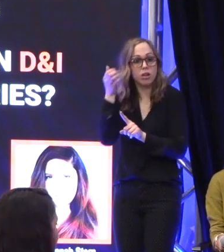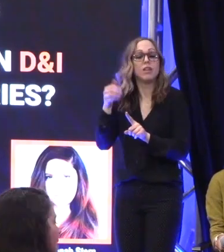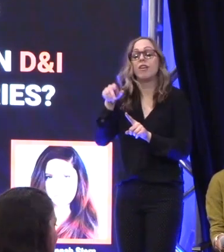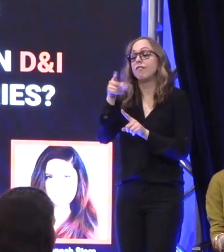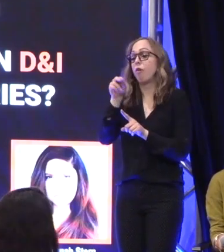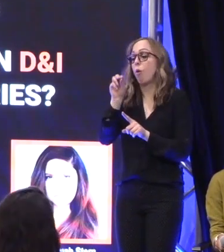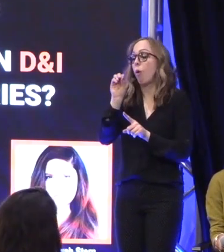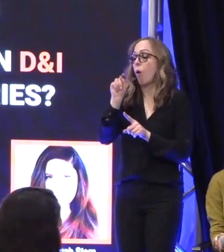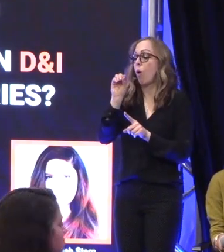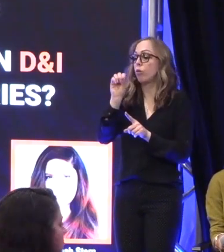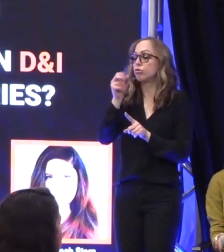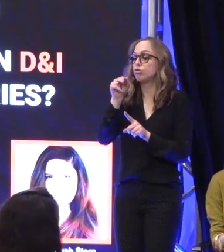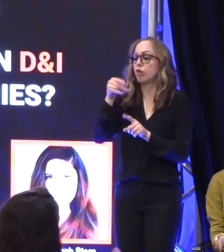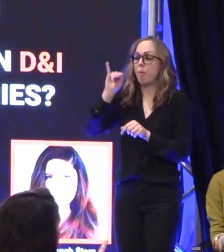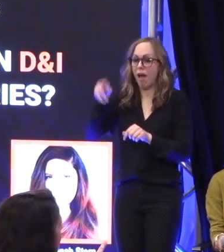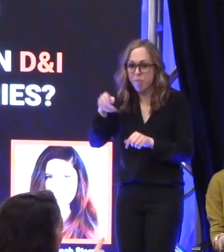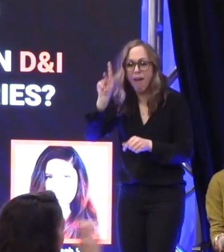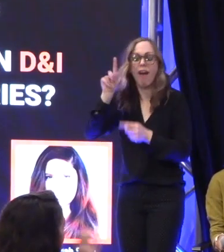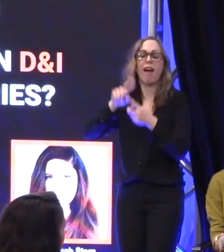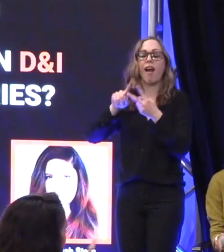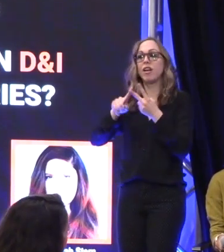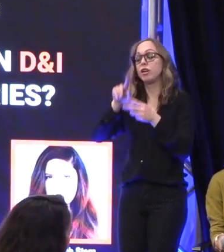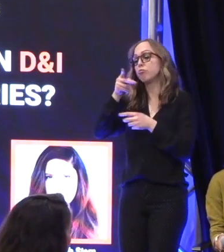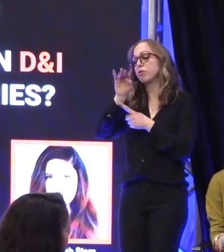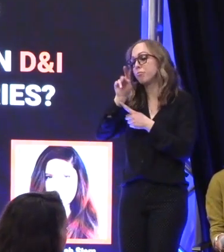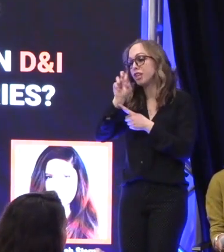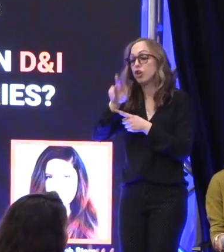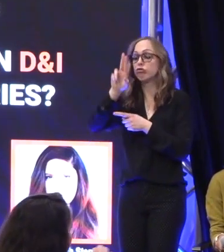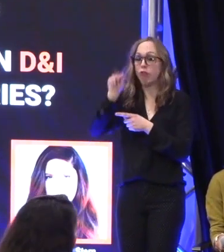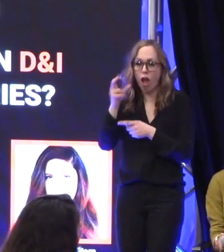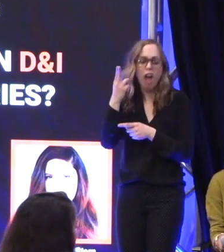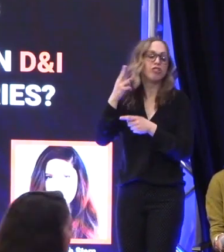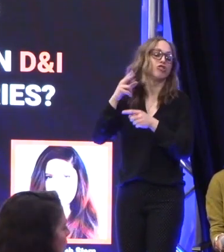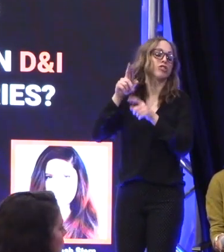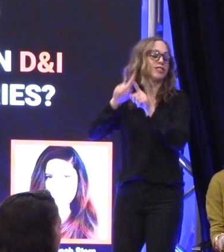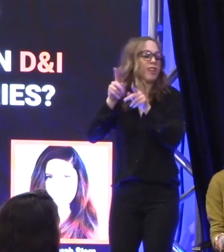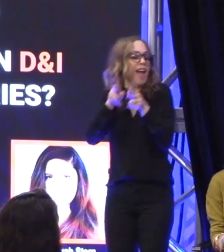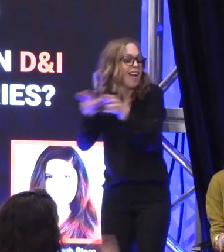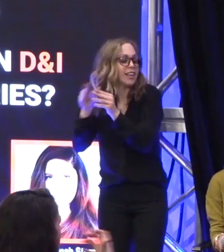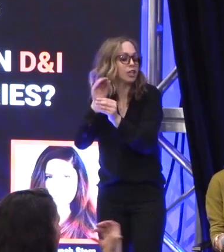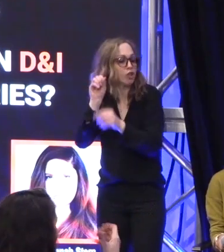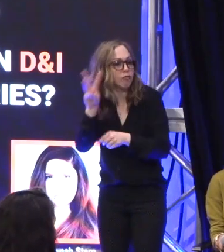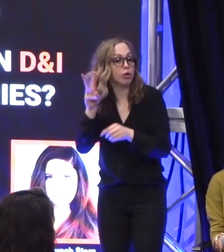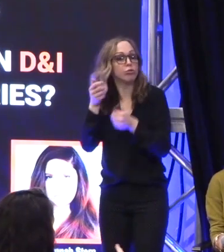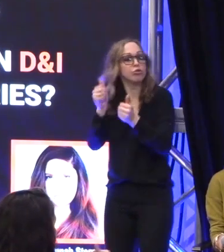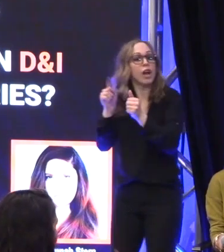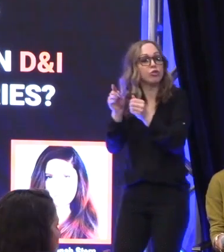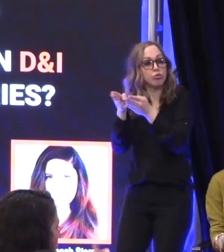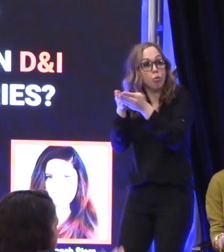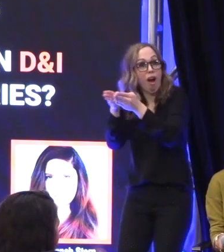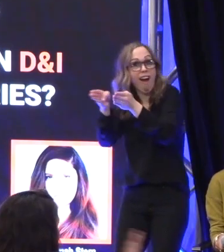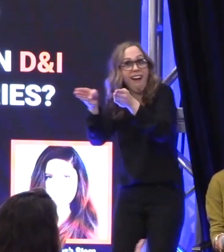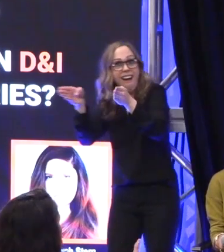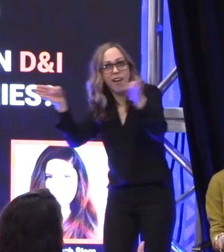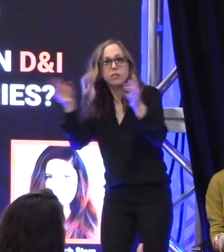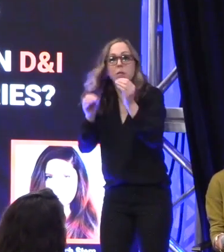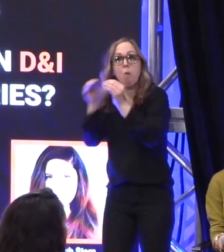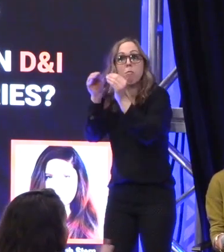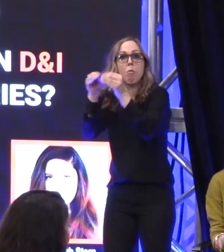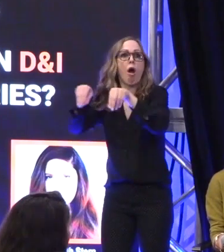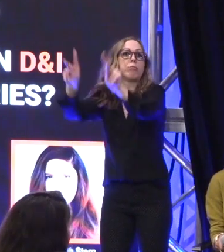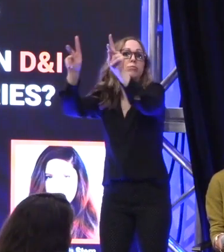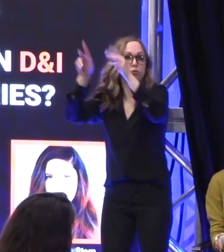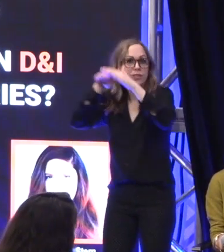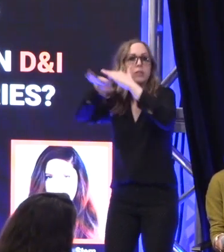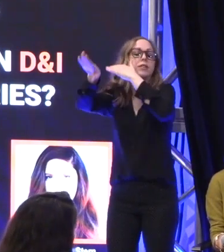on iPad, Premiere, our editing software, Premiere Rush, which is mobile, really trying to open it up so that people really